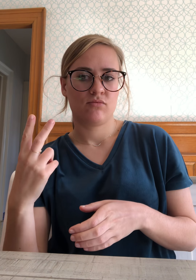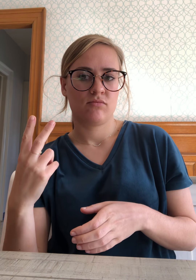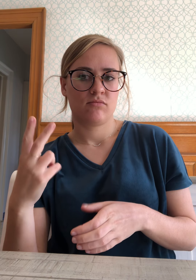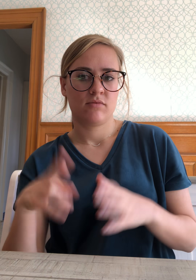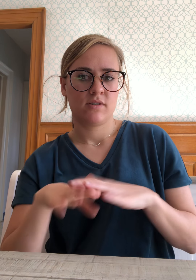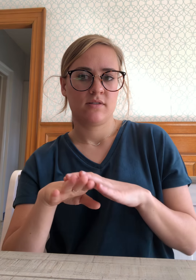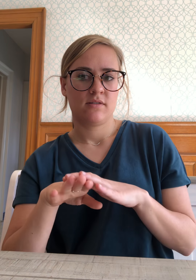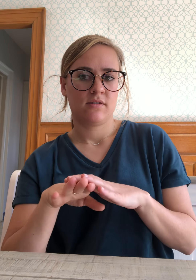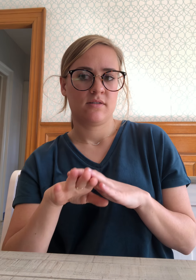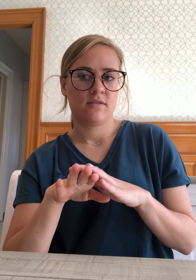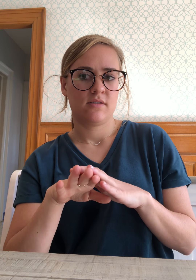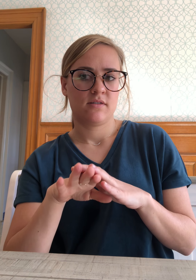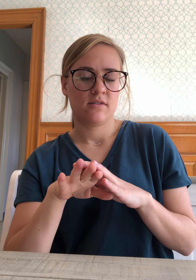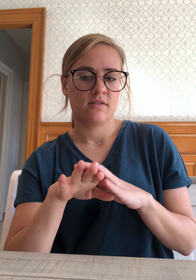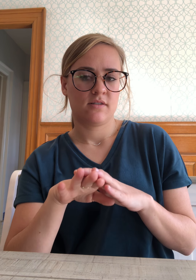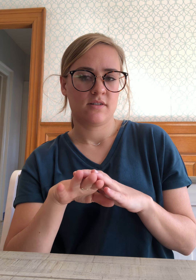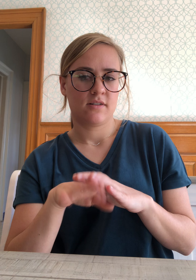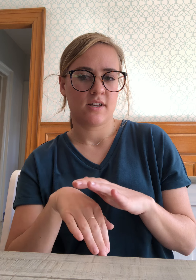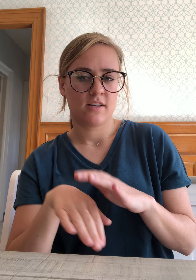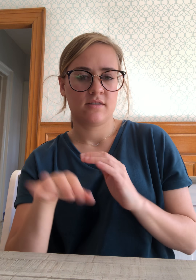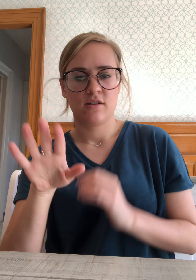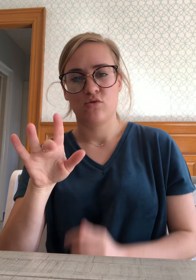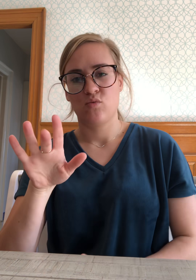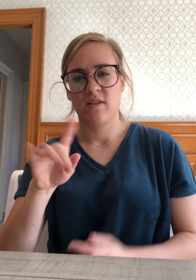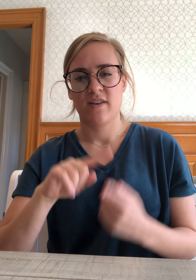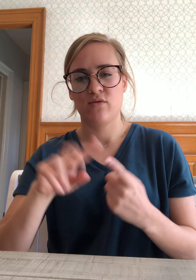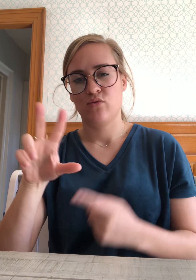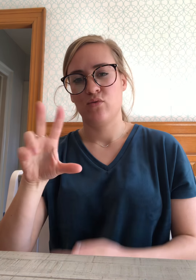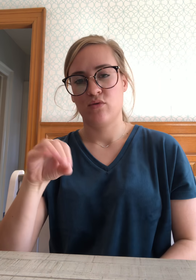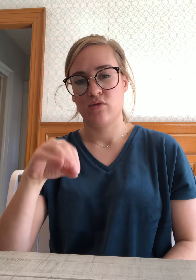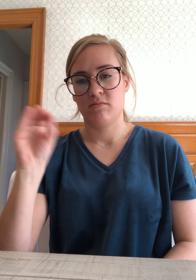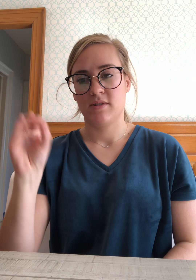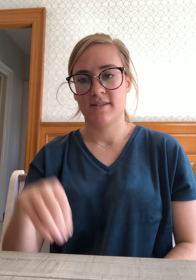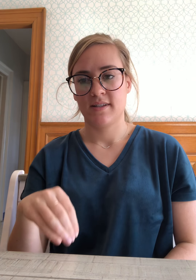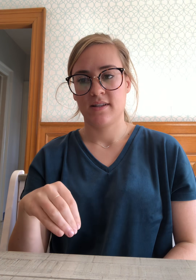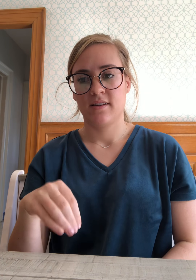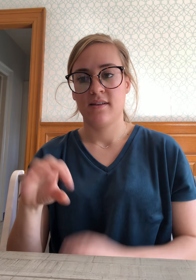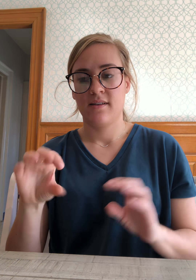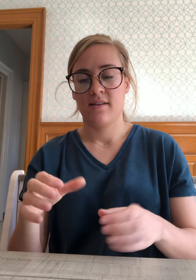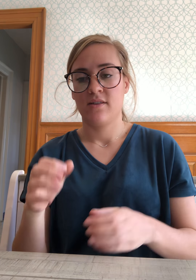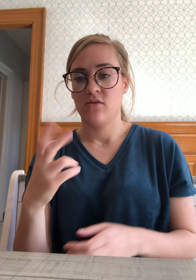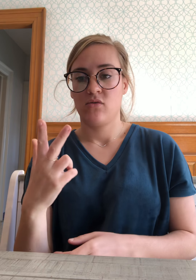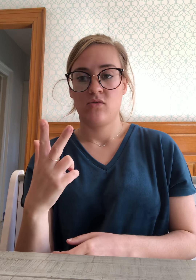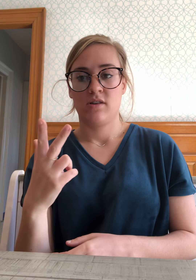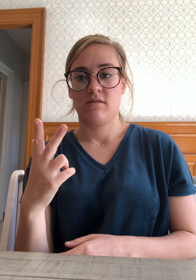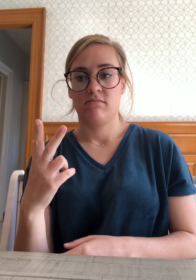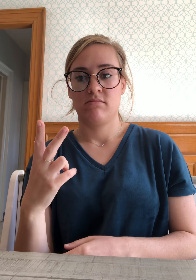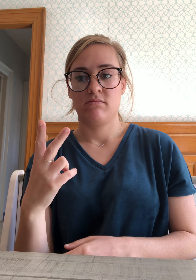less, maybe 25 to 30%, and class 3's much less than that,